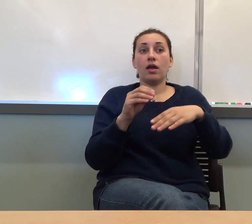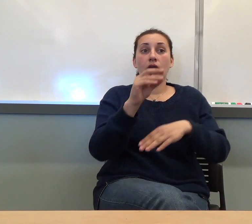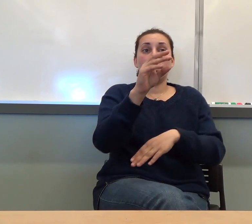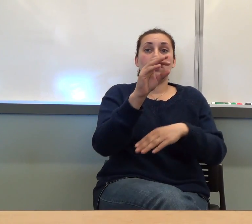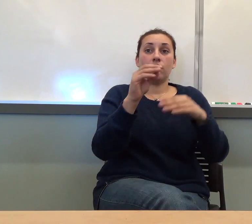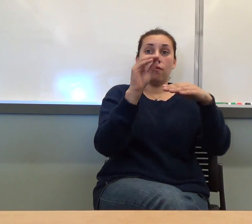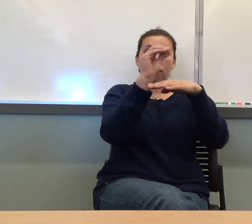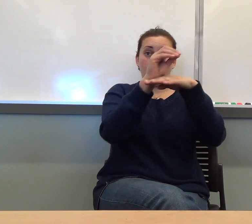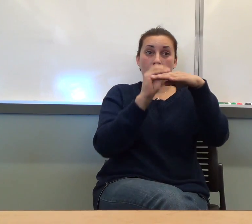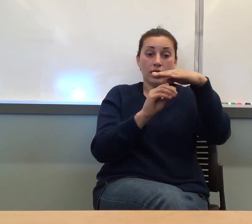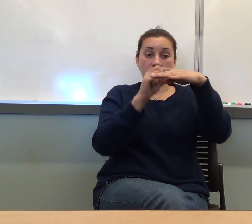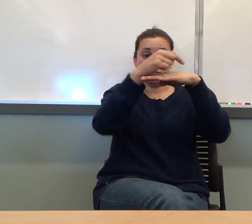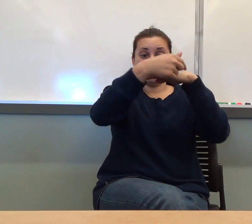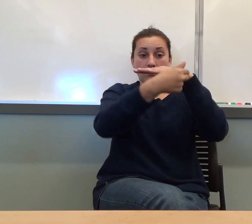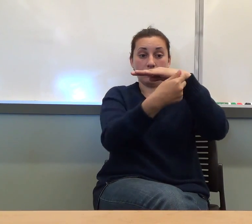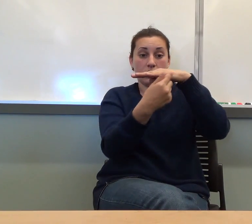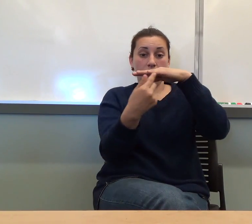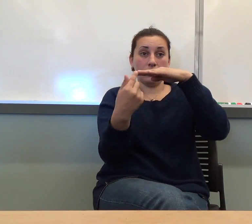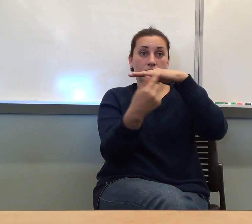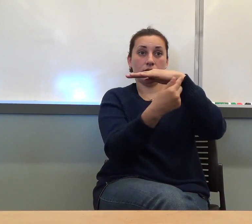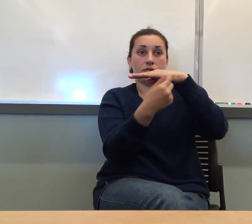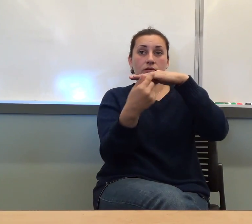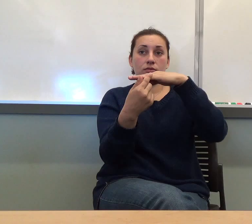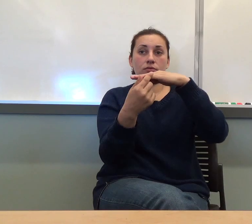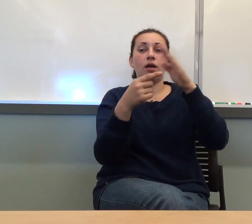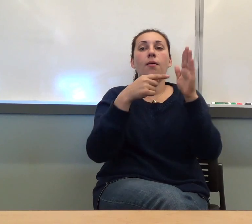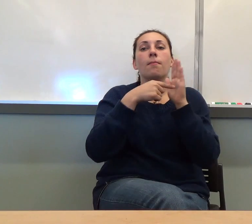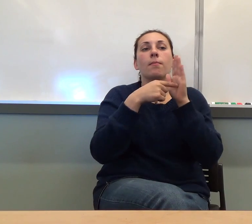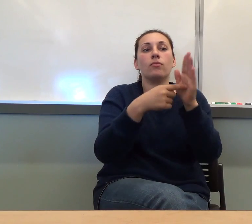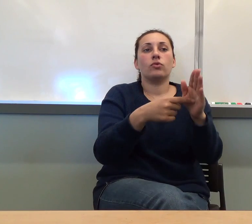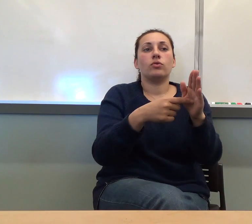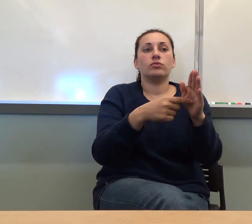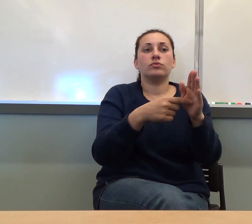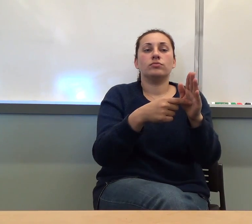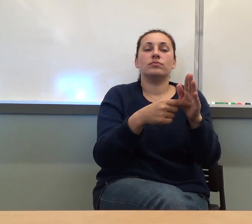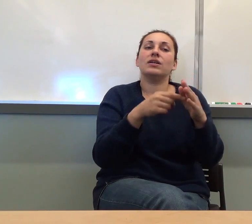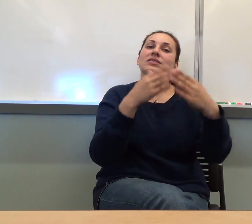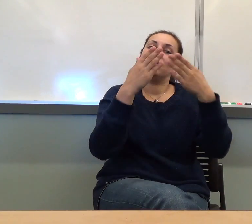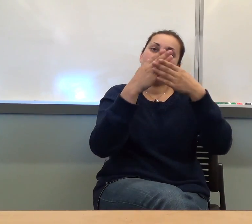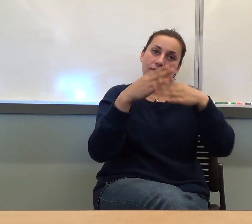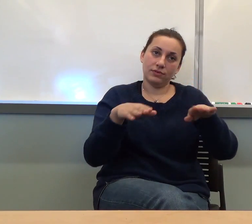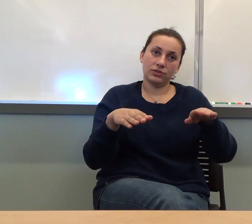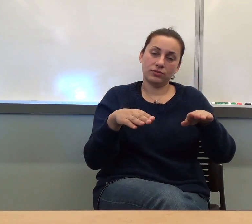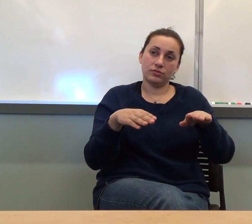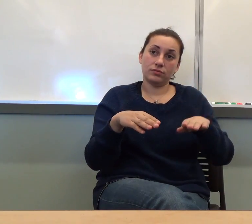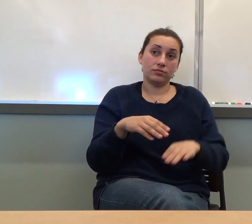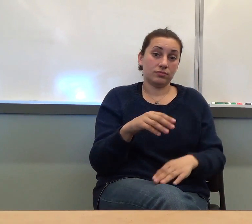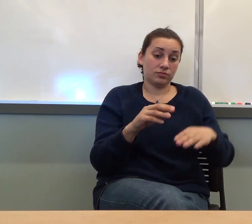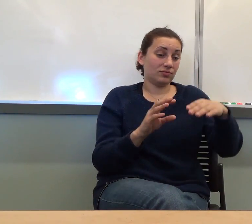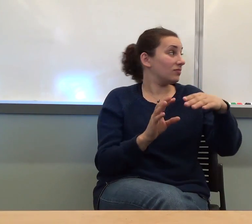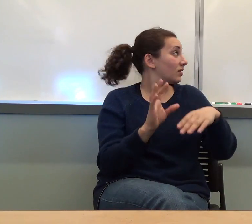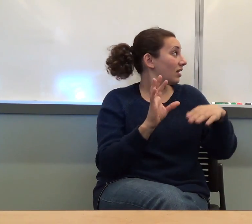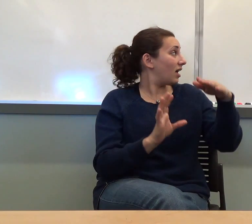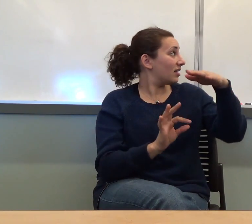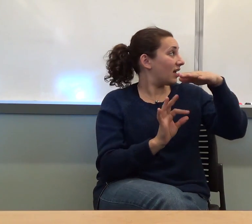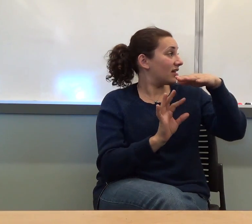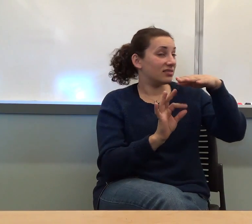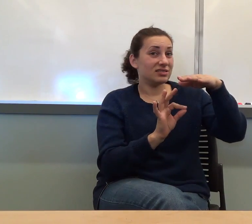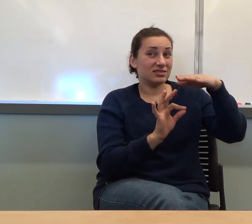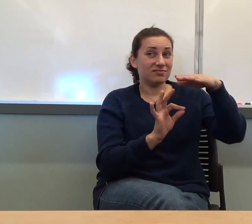division. So you can divide it out, and because it's ninths, we know what's going to happen. Going to be a